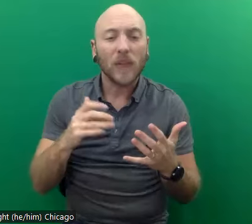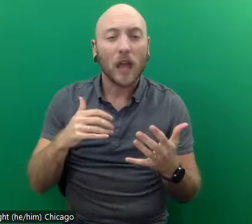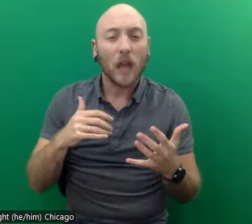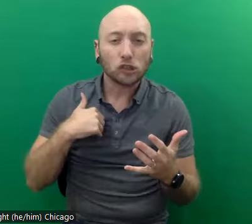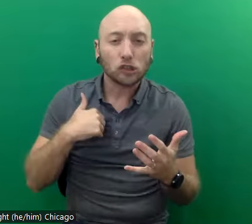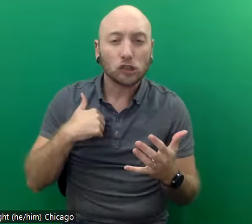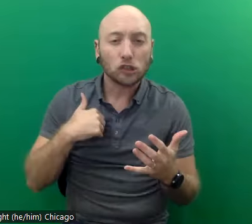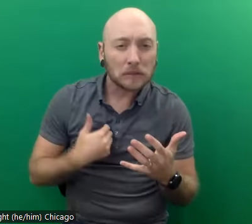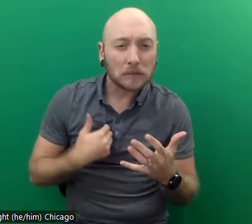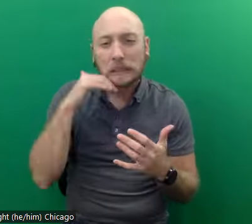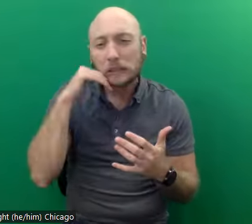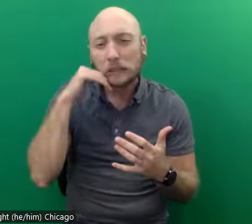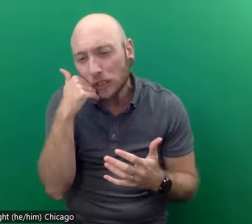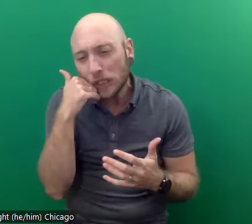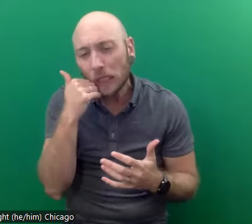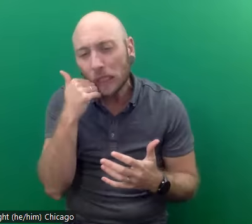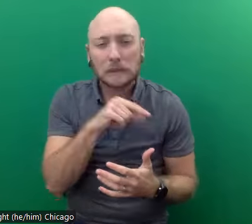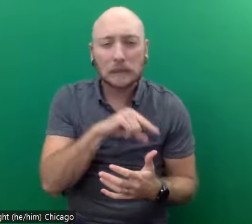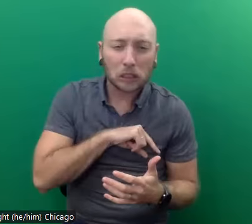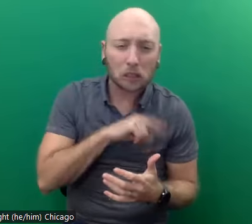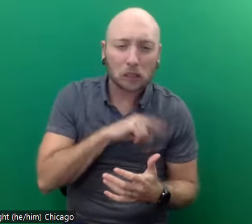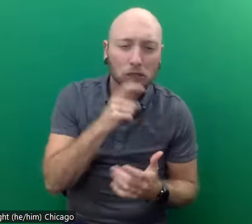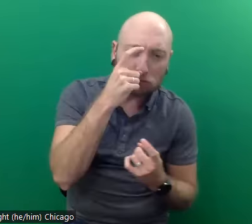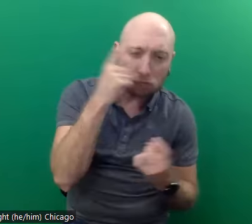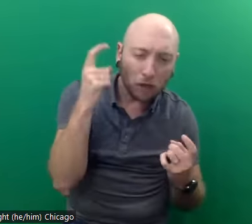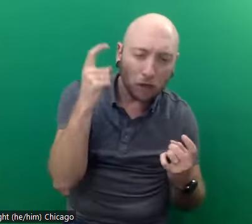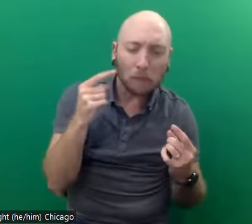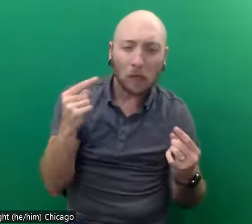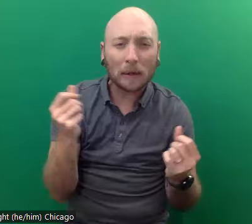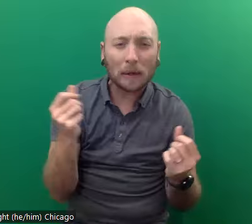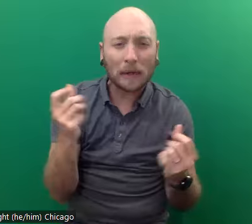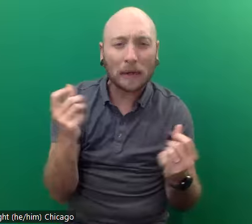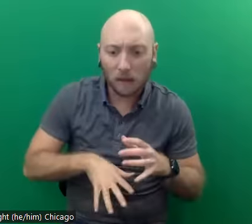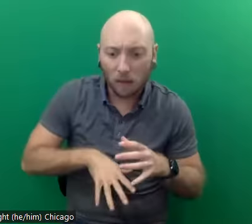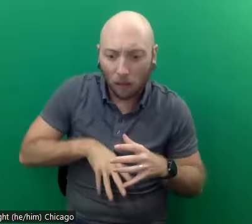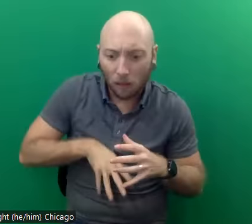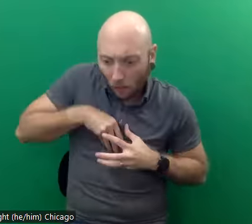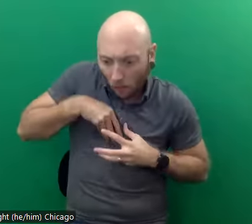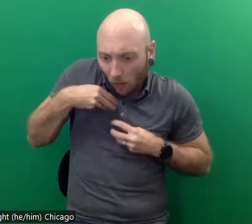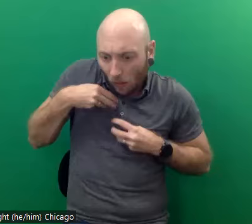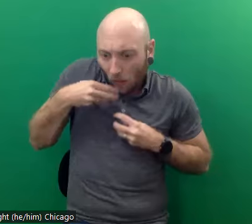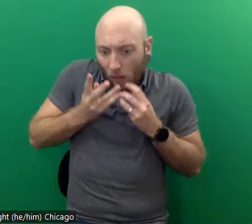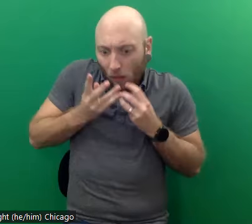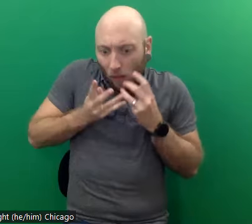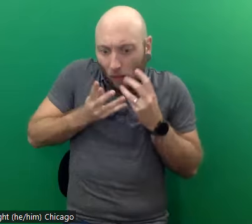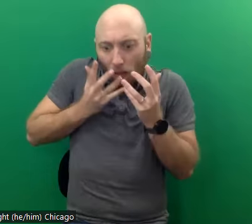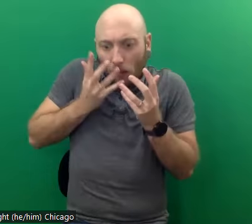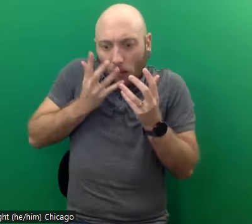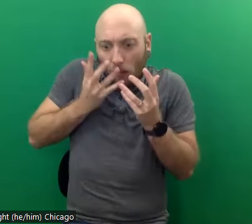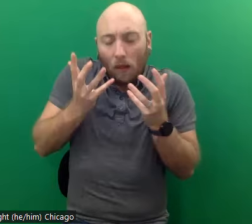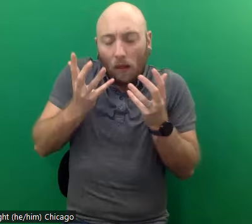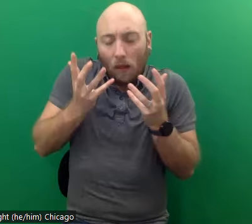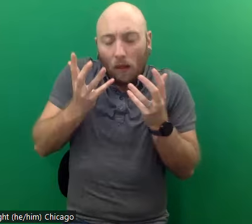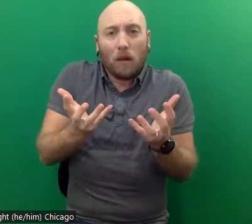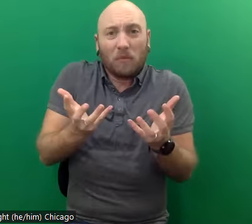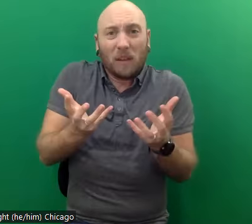I put my family through, all the trauma, all the hurt, all the unresolved issues that I went through as a child that I never